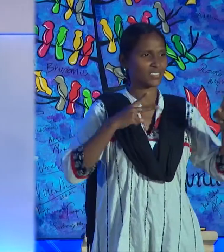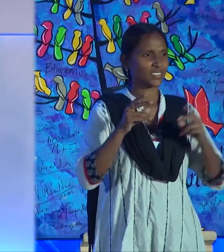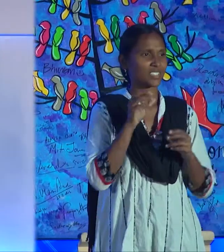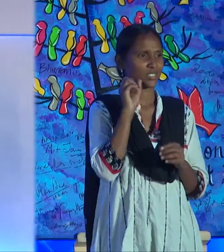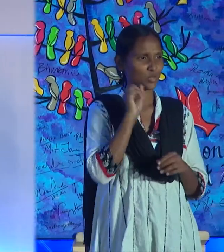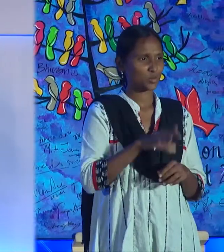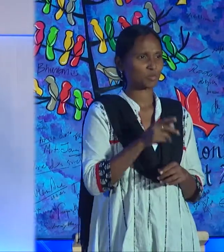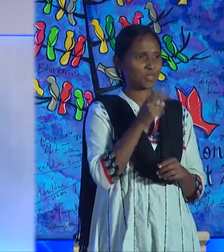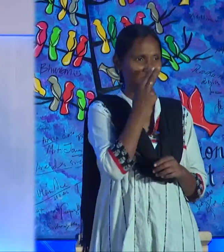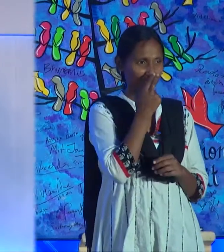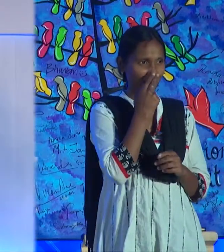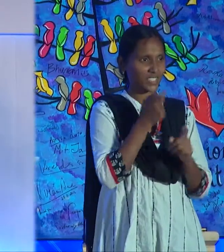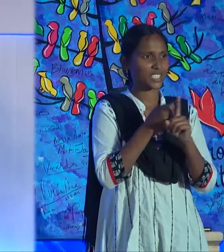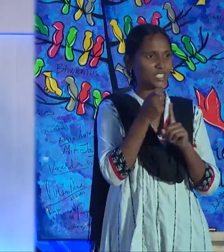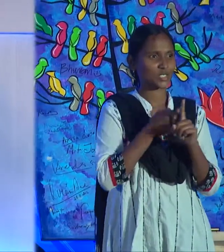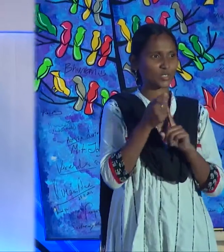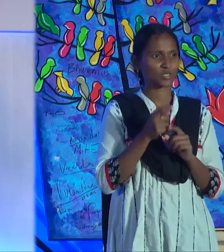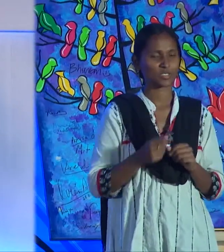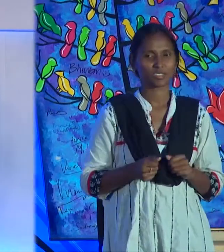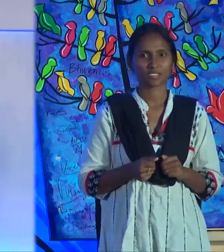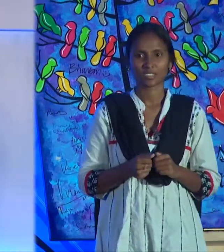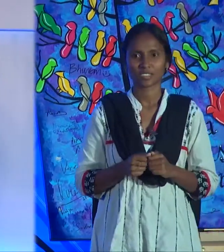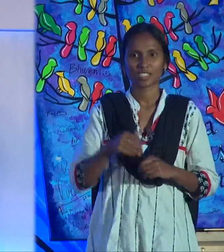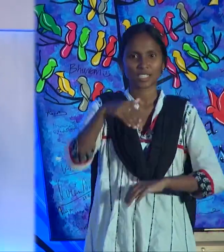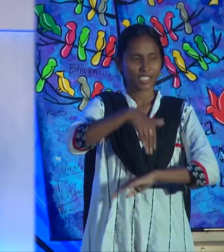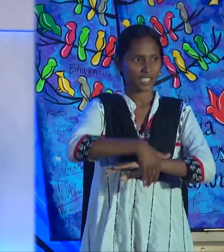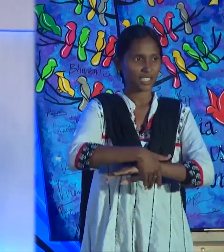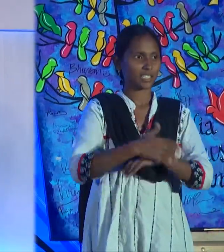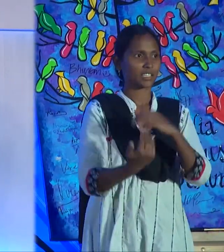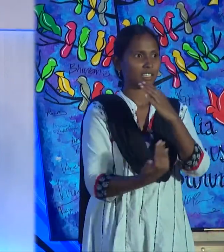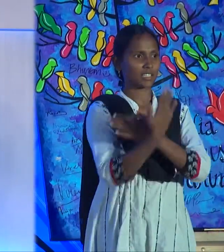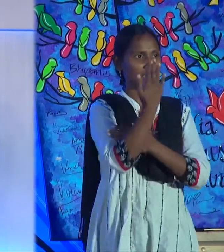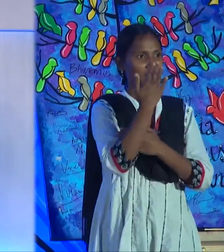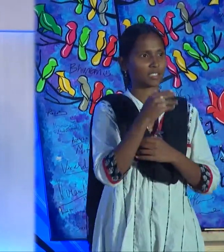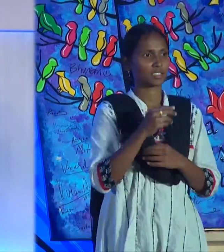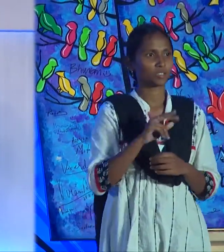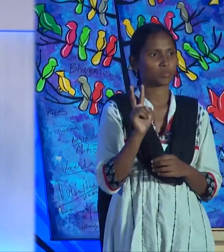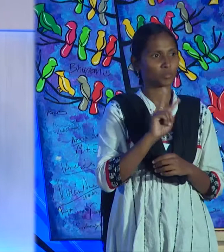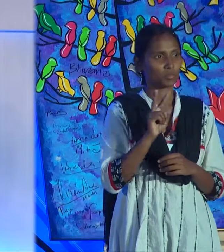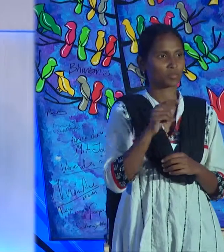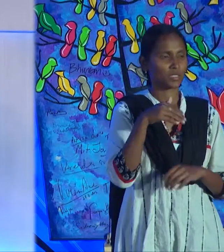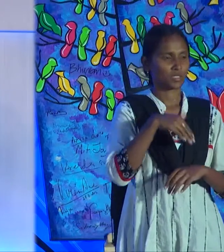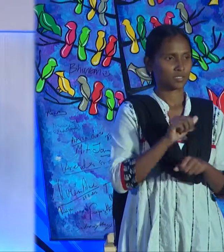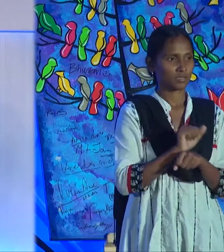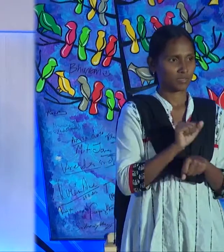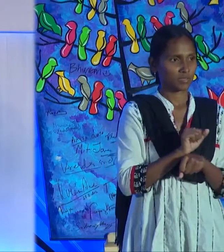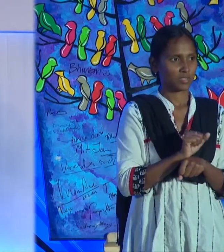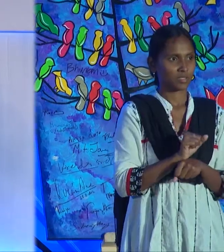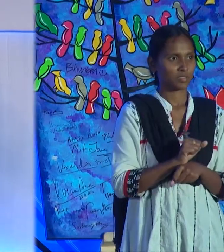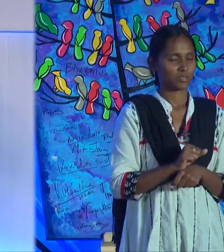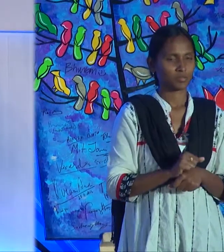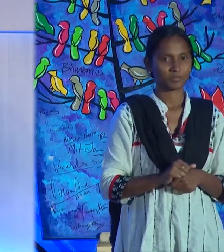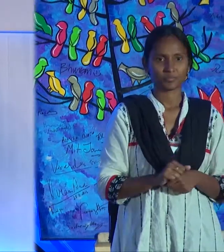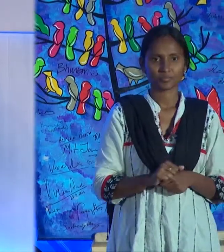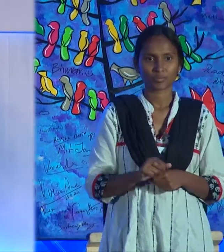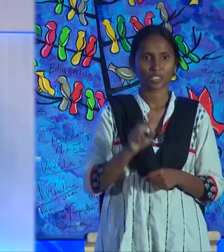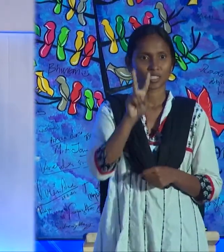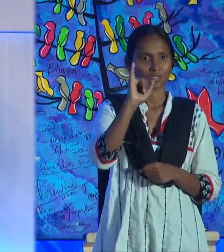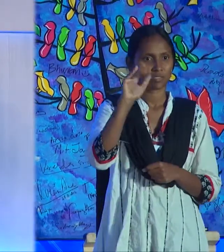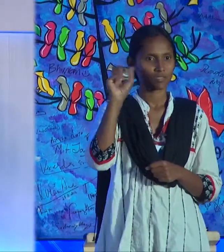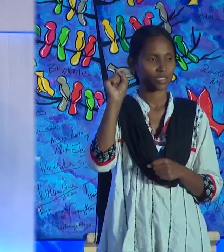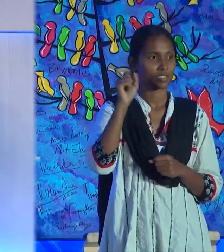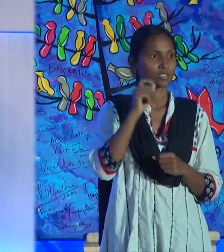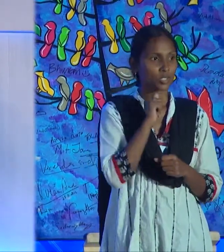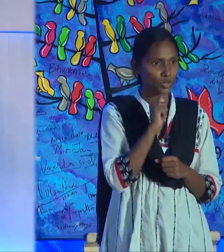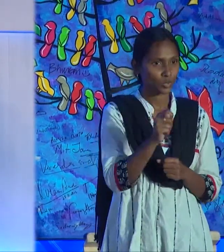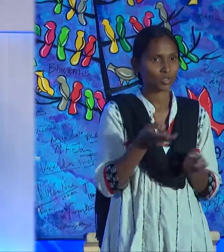yeah, these guys put in their day and night, all their efforts, to go ahead and make sure that this vision comes true. And